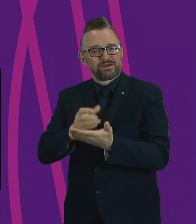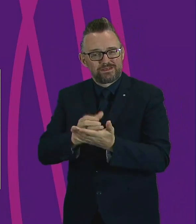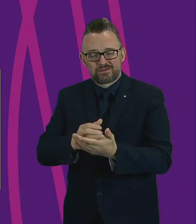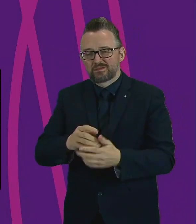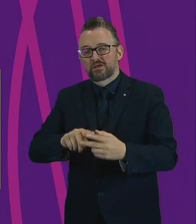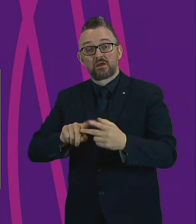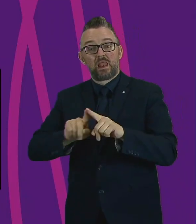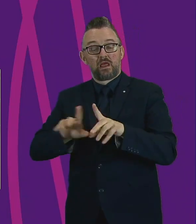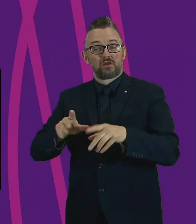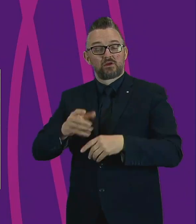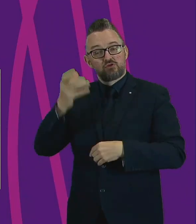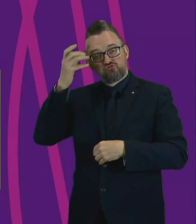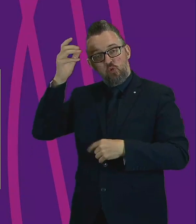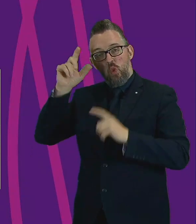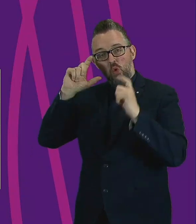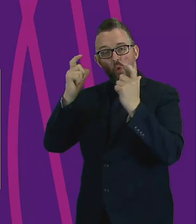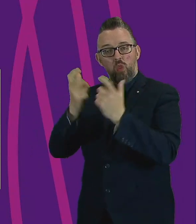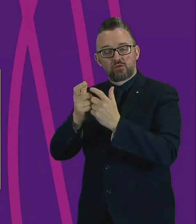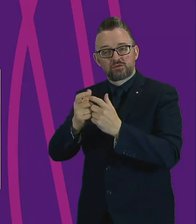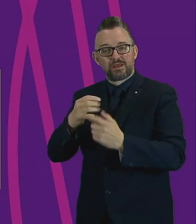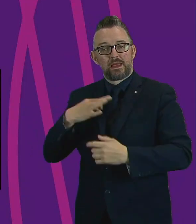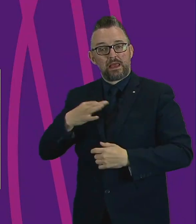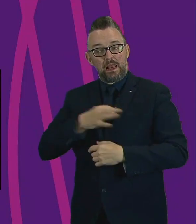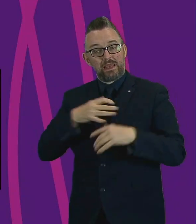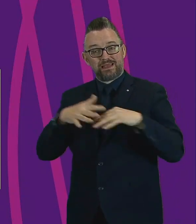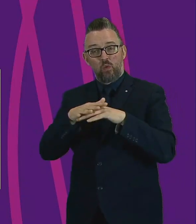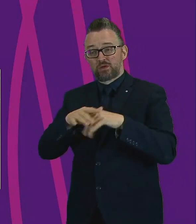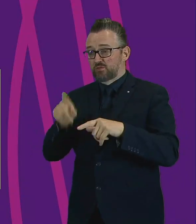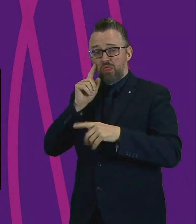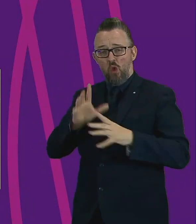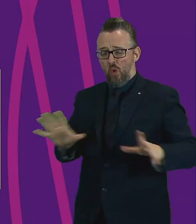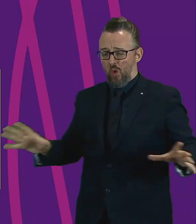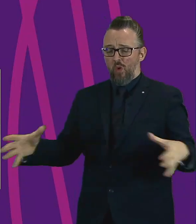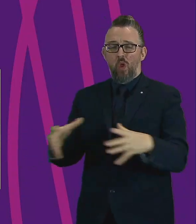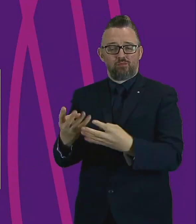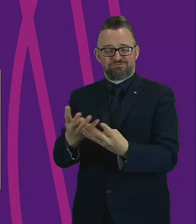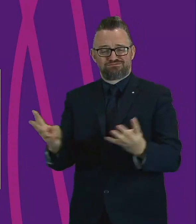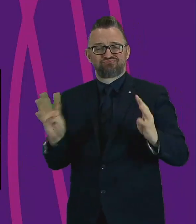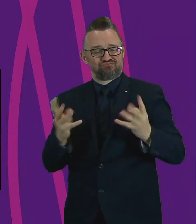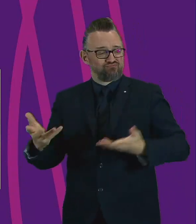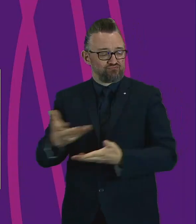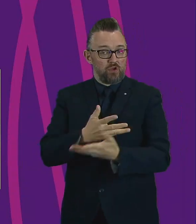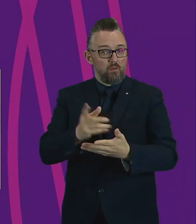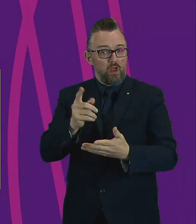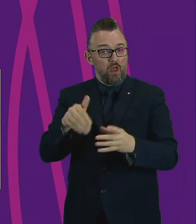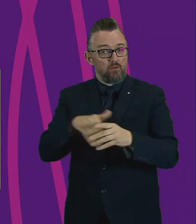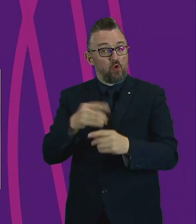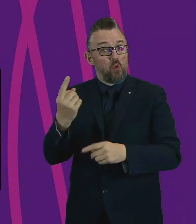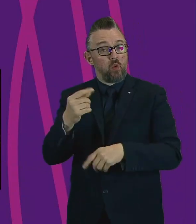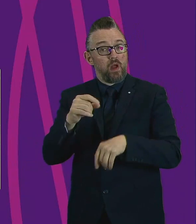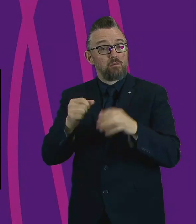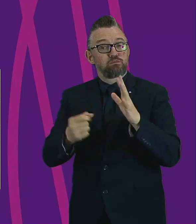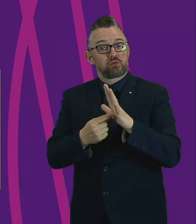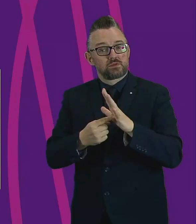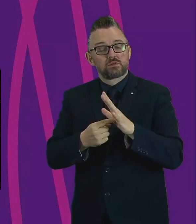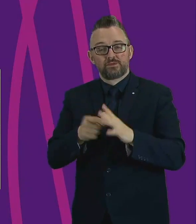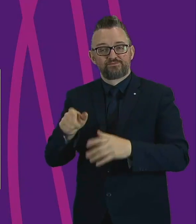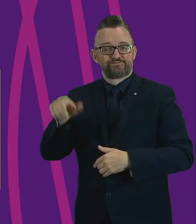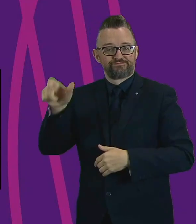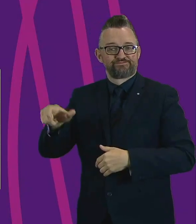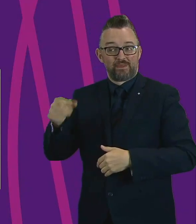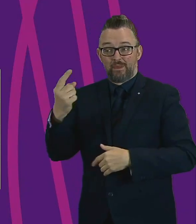Royal Colleges and the clinical networks. But the patient's voice matters too. And that's why I've asked our National